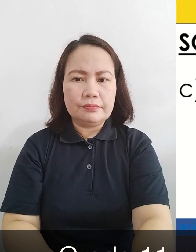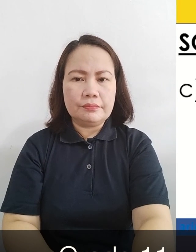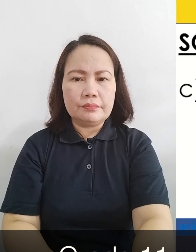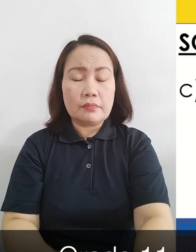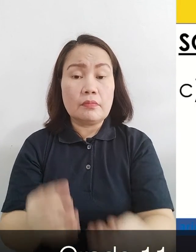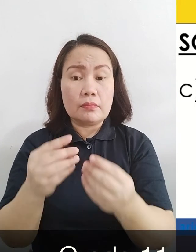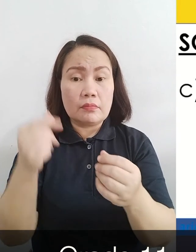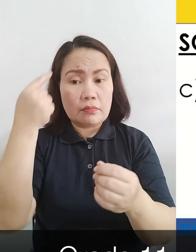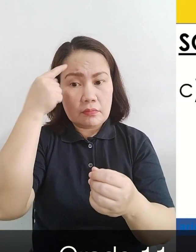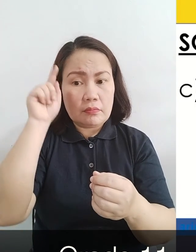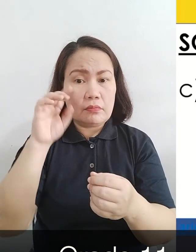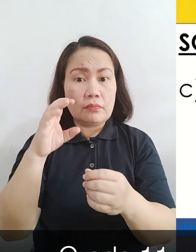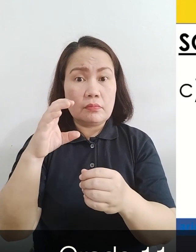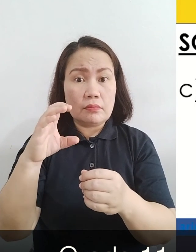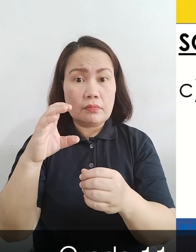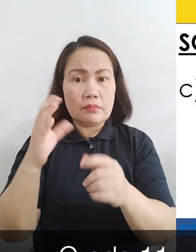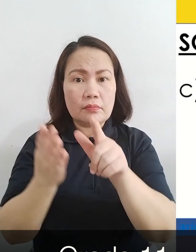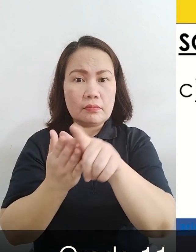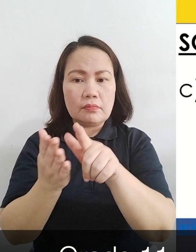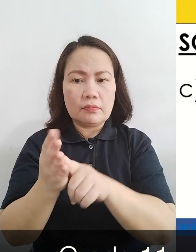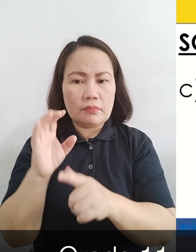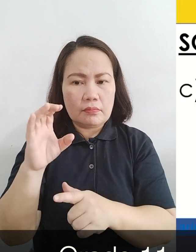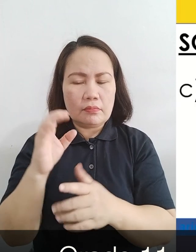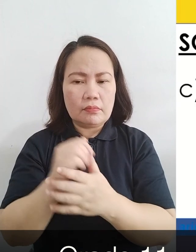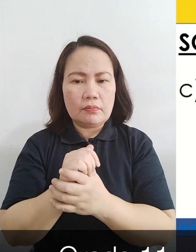For letter C, the answer is